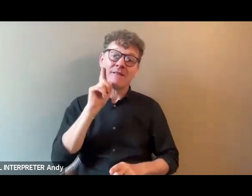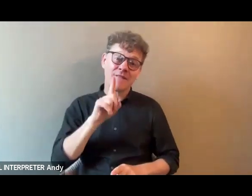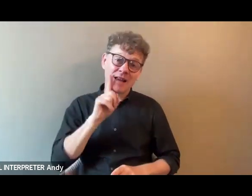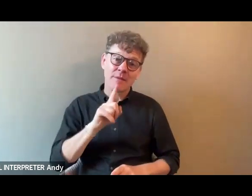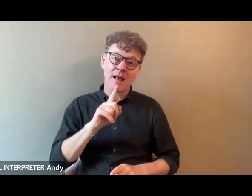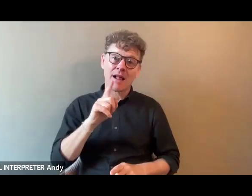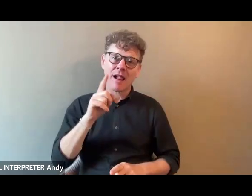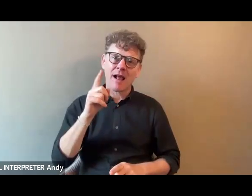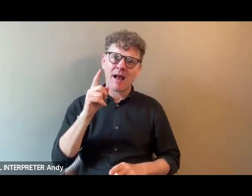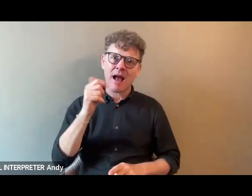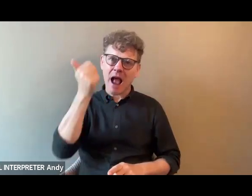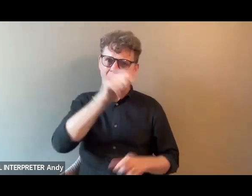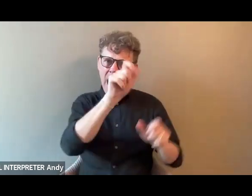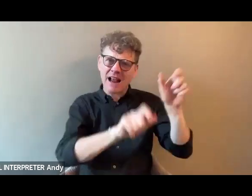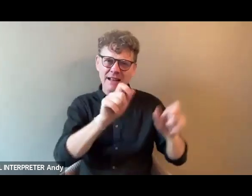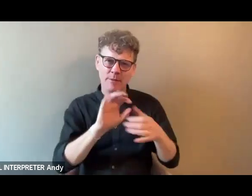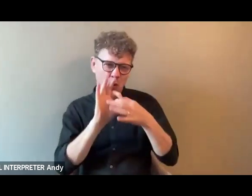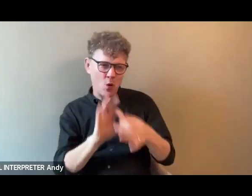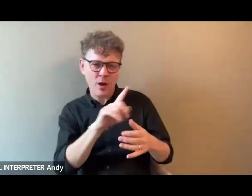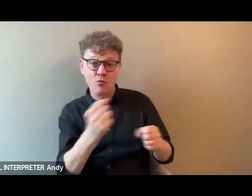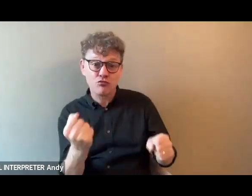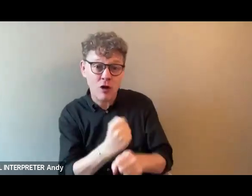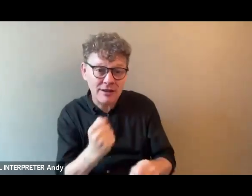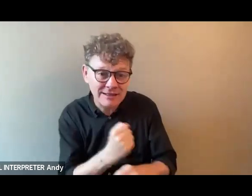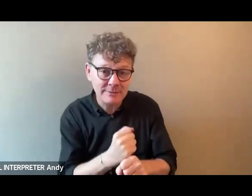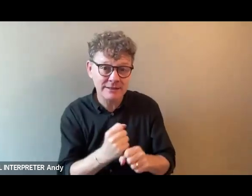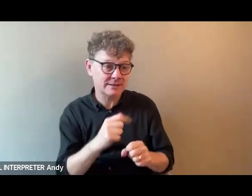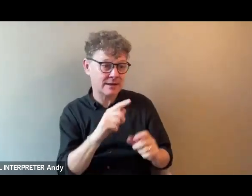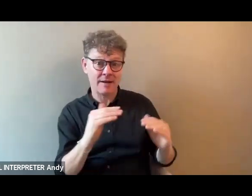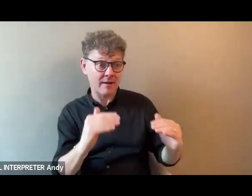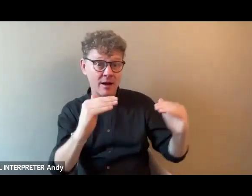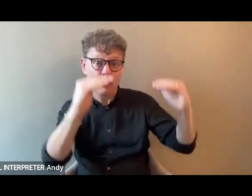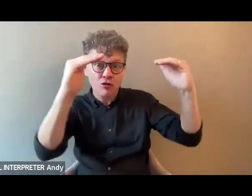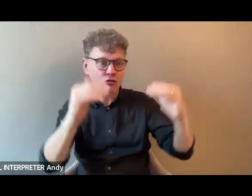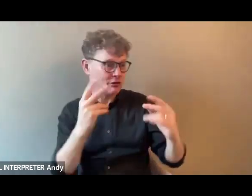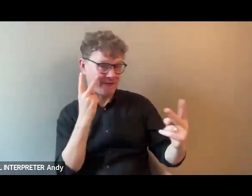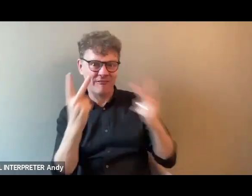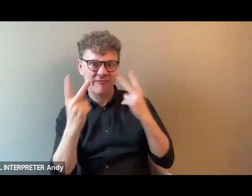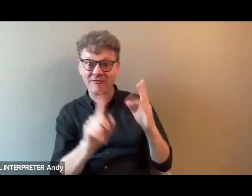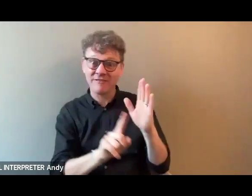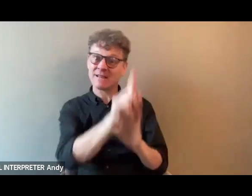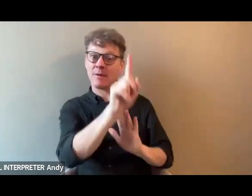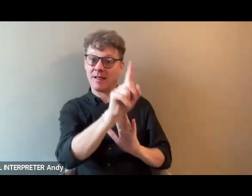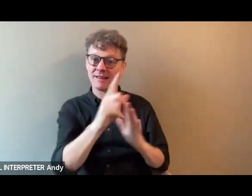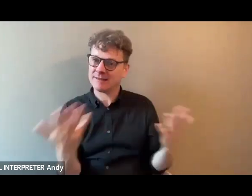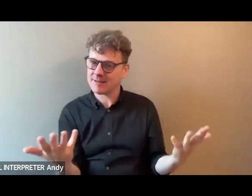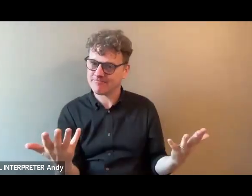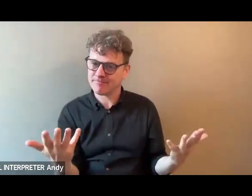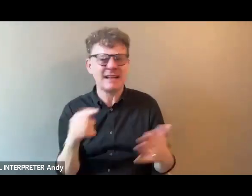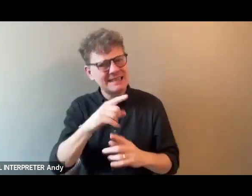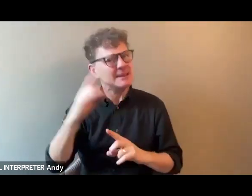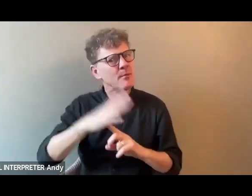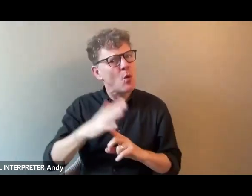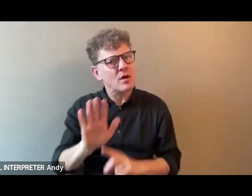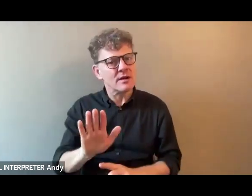the productivity, visibility, and career progression. And this is really important because out